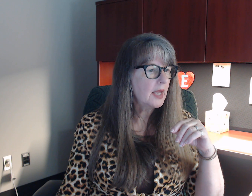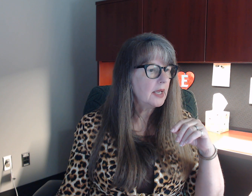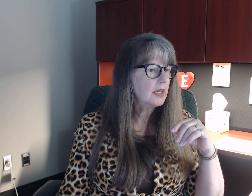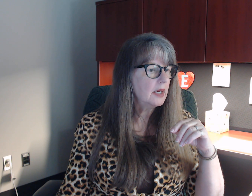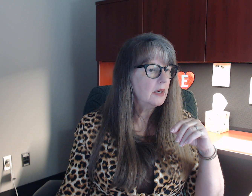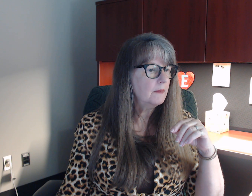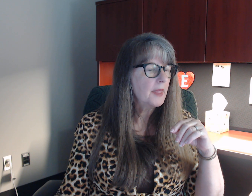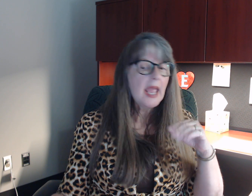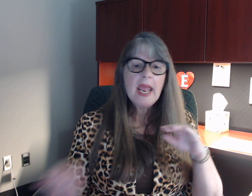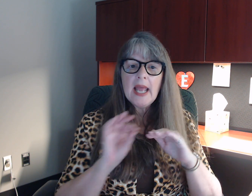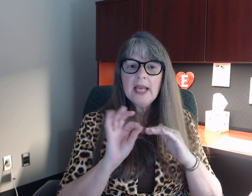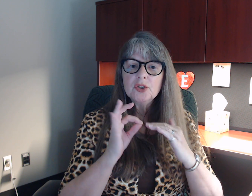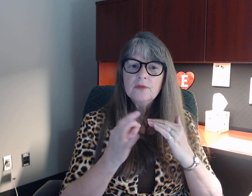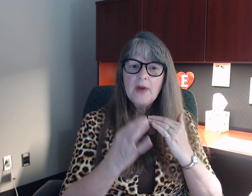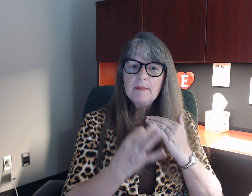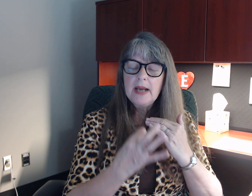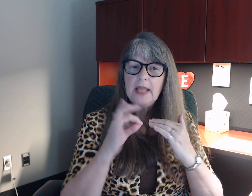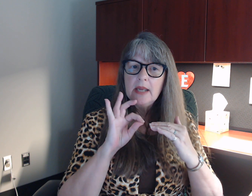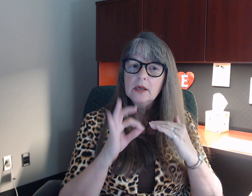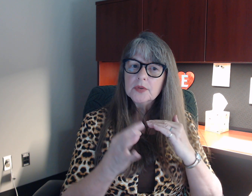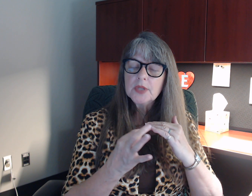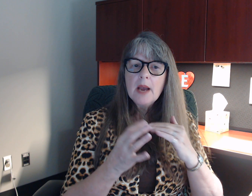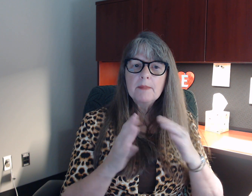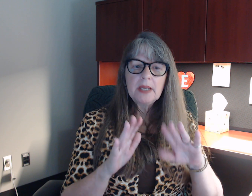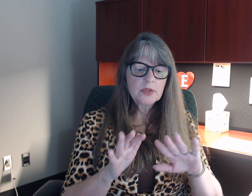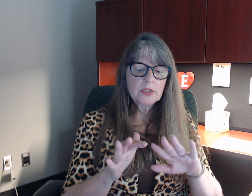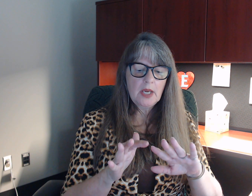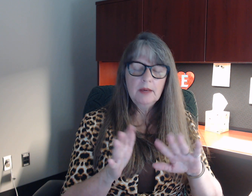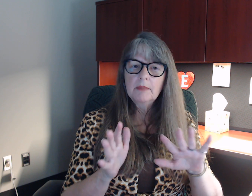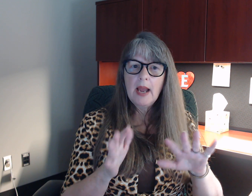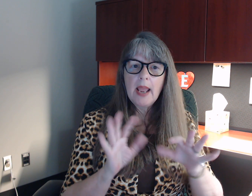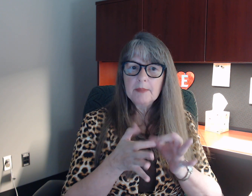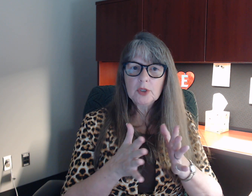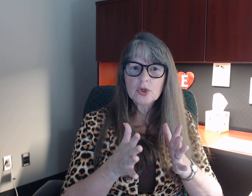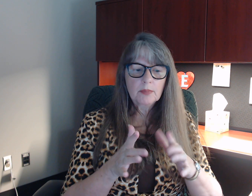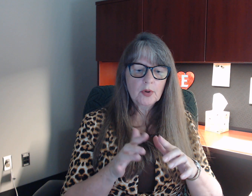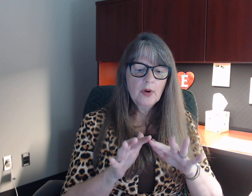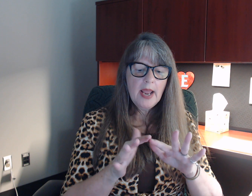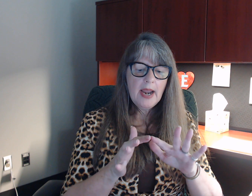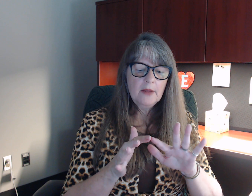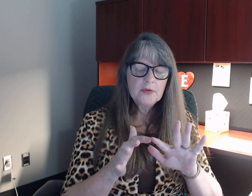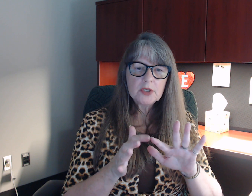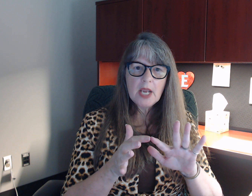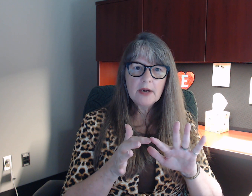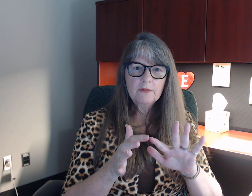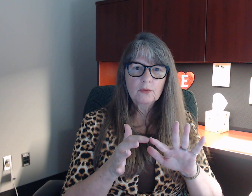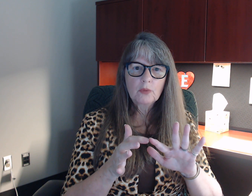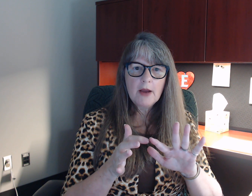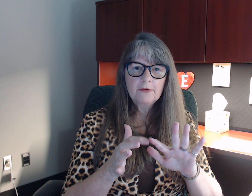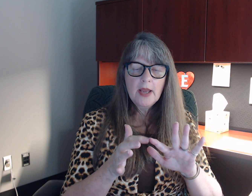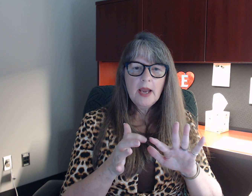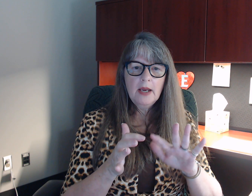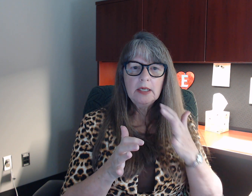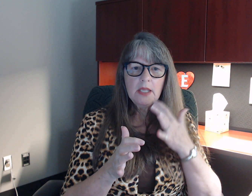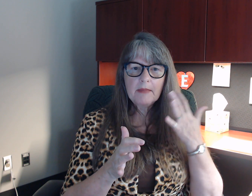Okay, and I do file my nails because I am an interpreter, and if it's kind of rough, it'll hit my